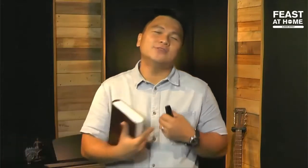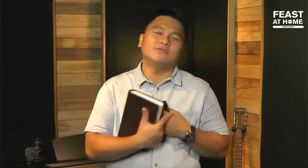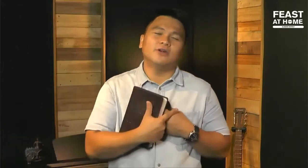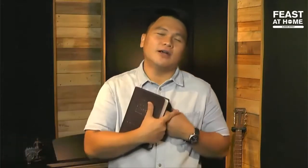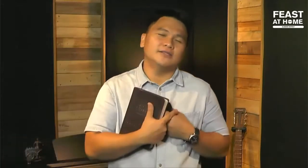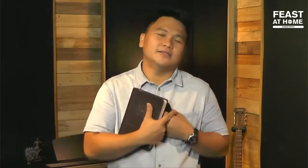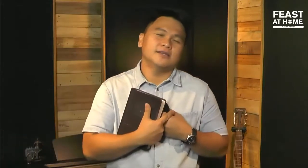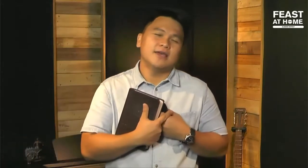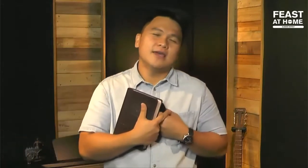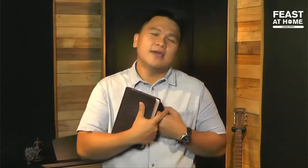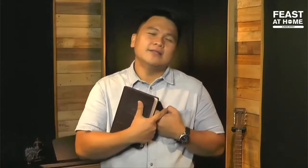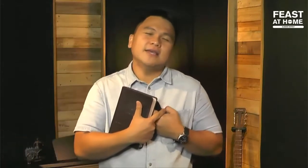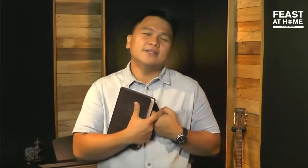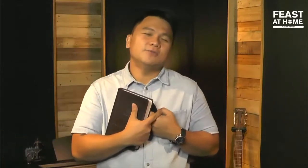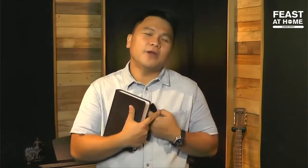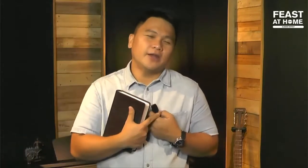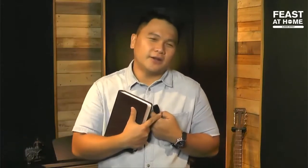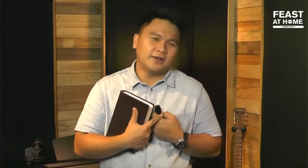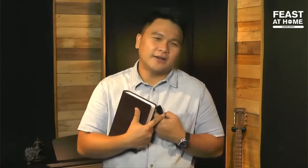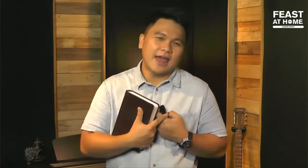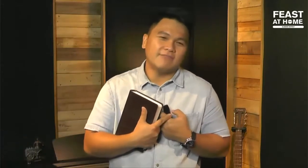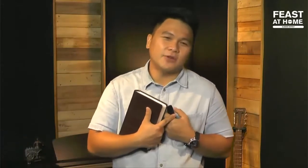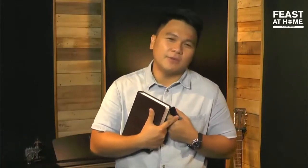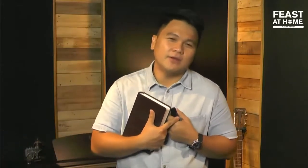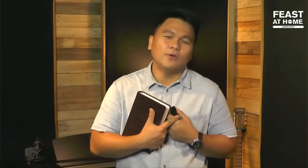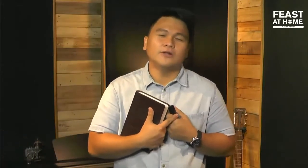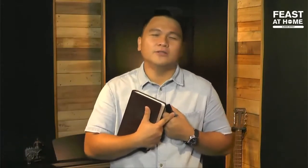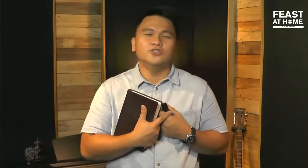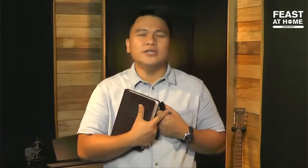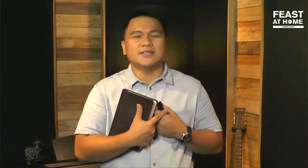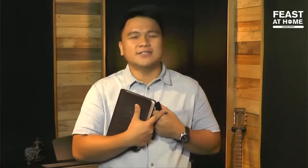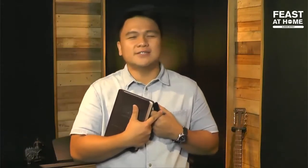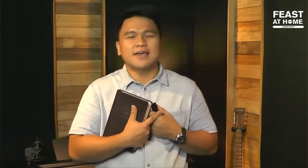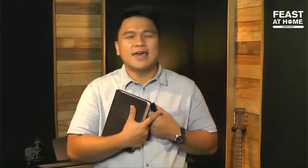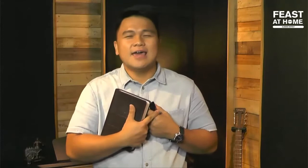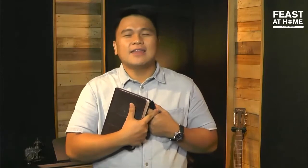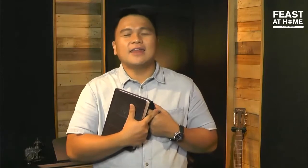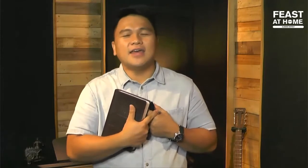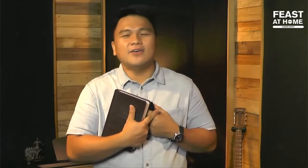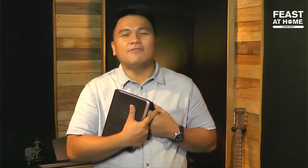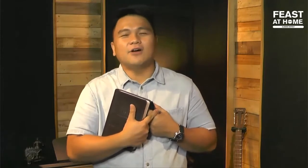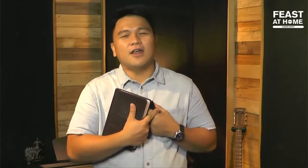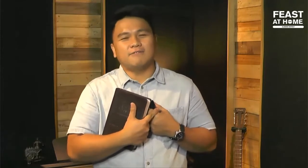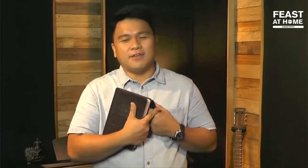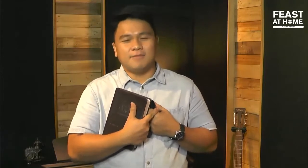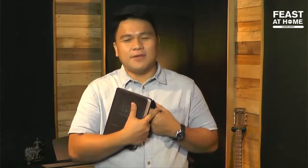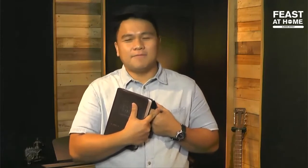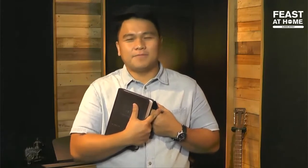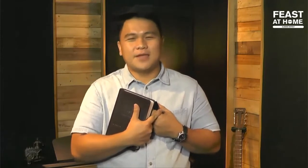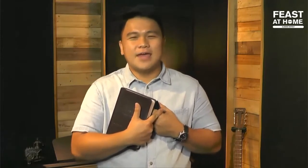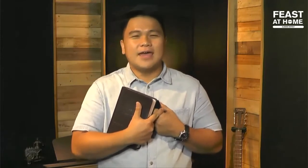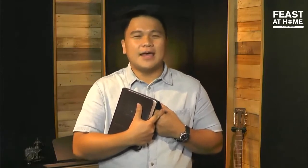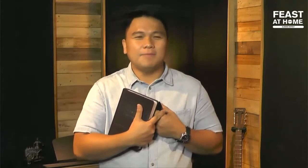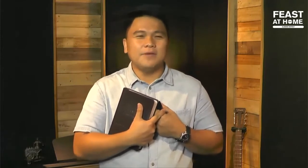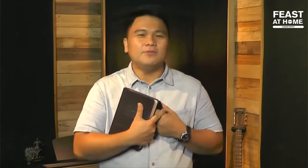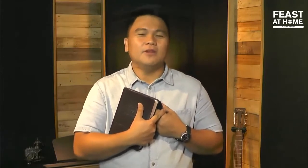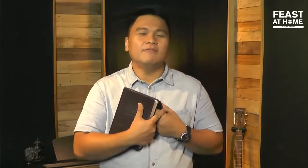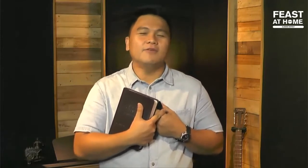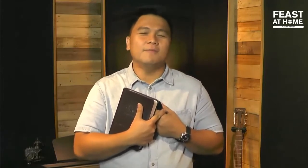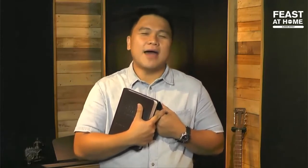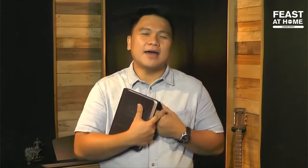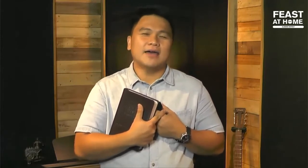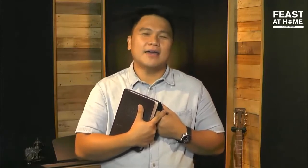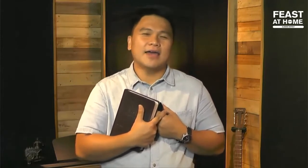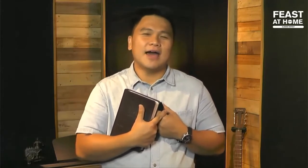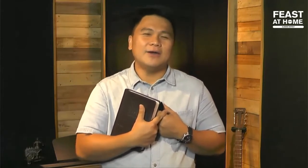your hands over your hearts and say this prayer after me. Lord Jesus, thank you for loving me. Help me to love